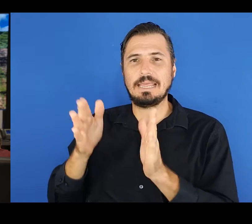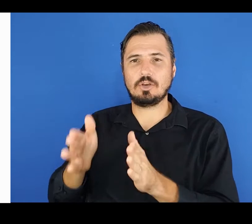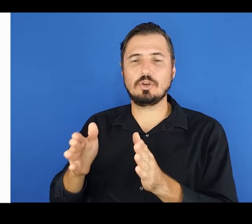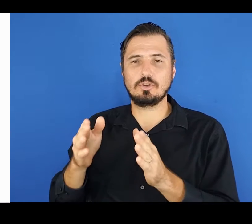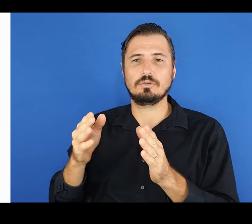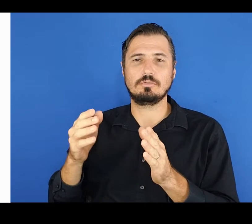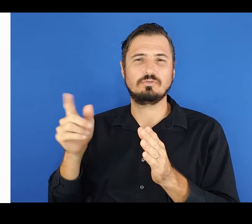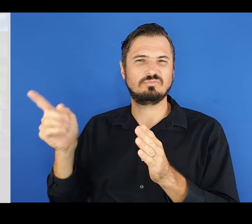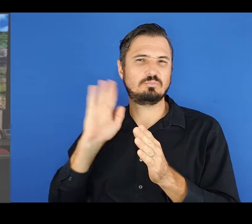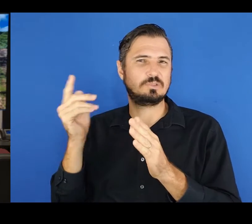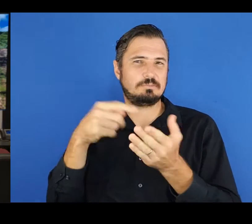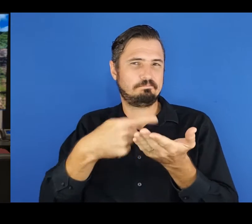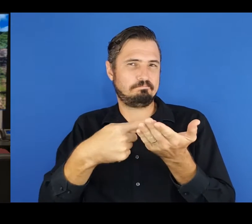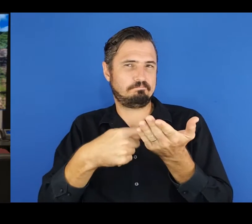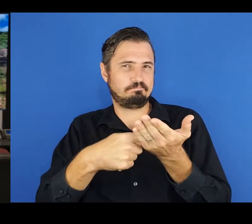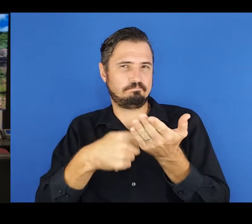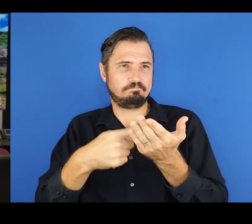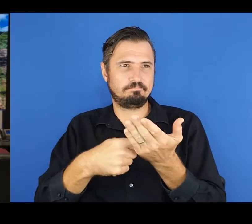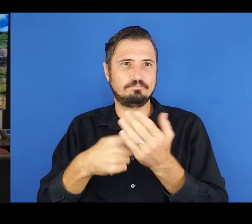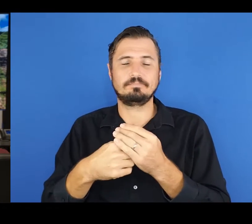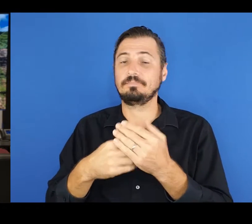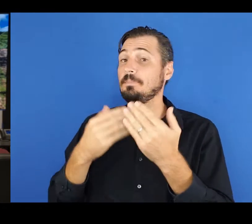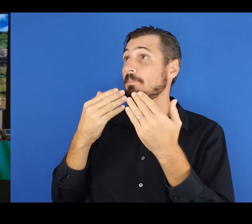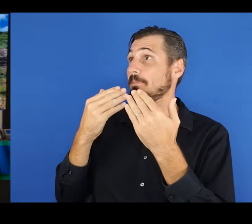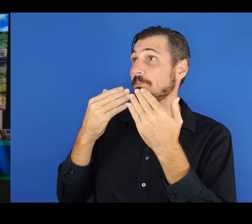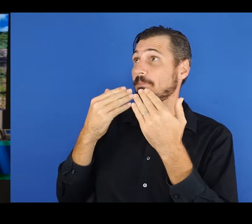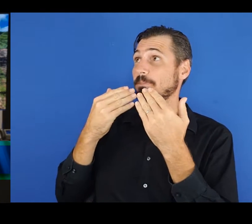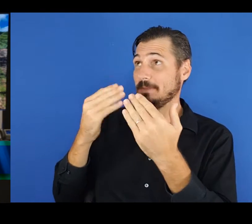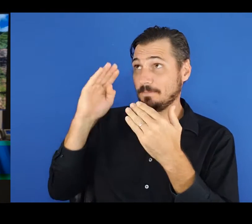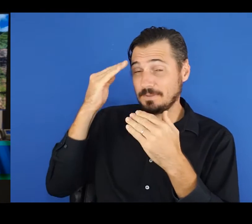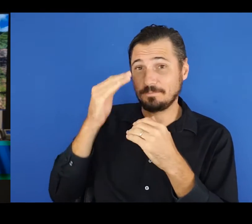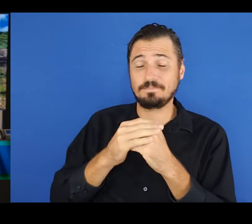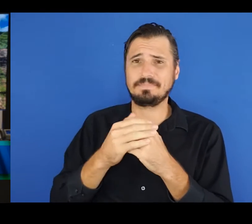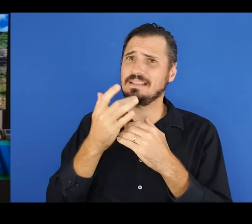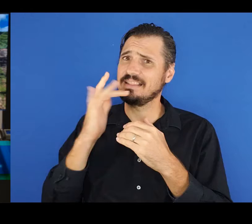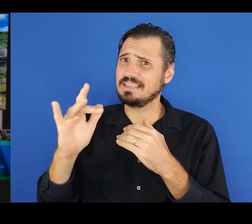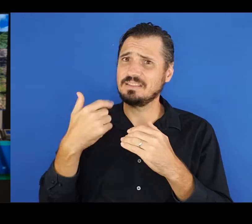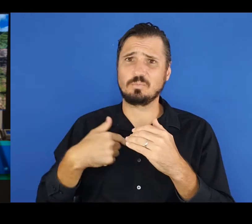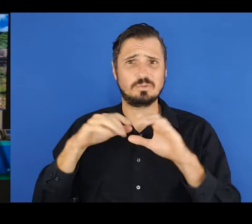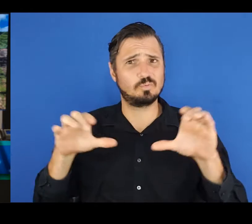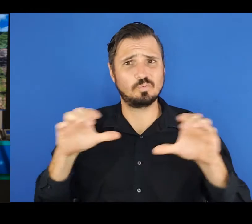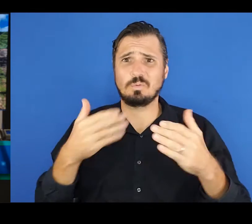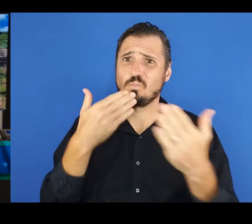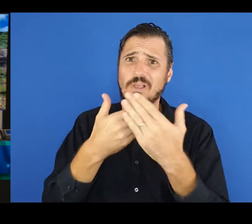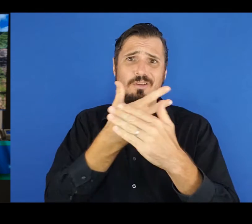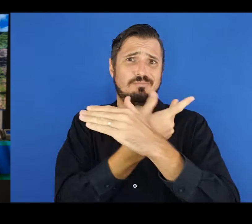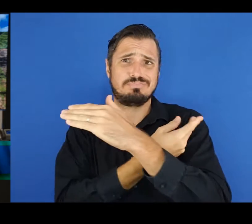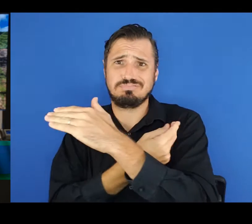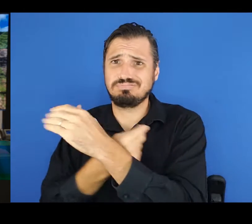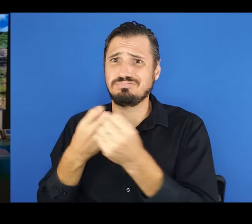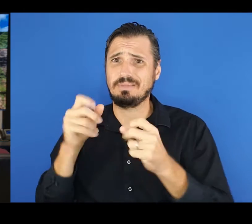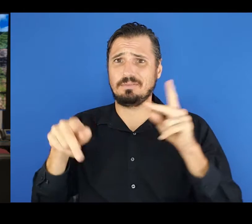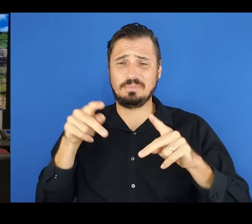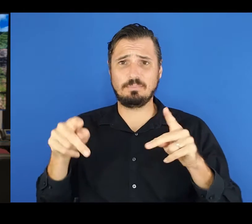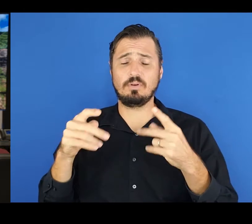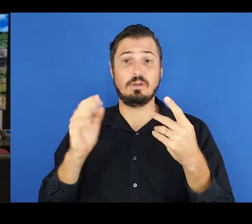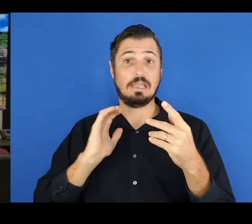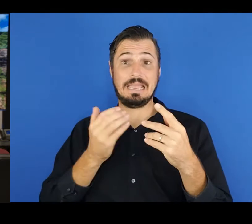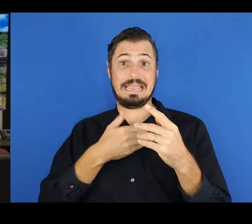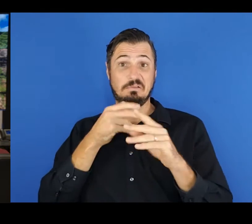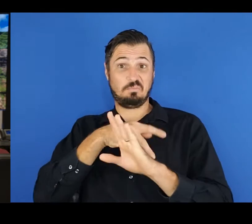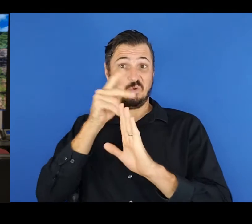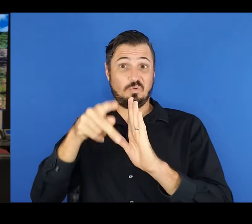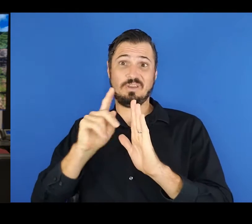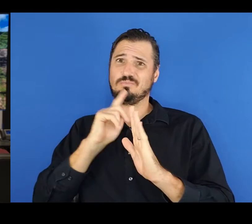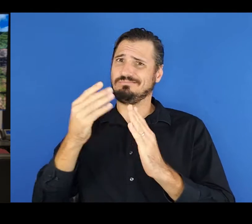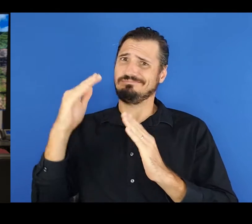the new cases. Thank you, Mayor. Fortunately, we are doing very well on vaccination. Our vaccination program is one of the best in the